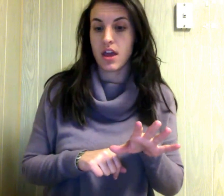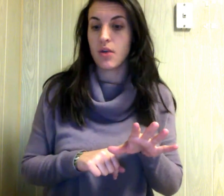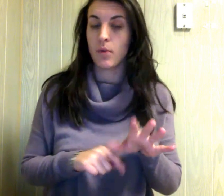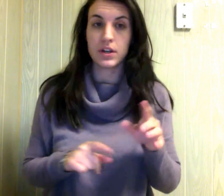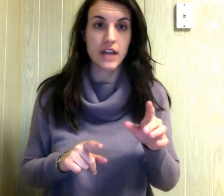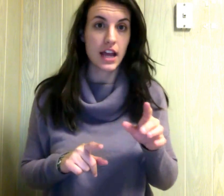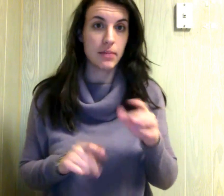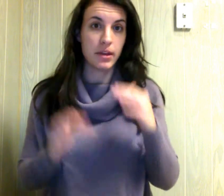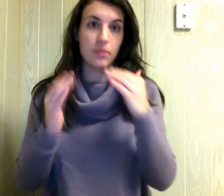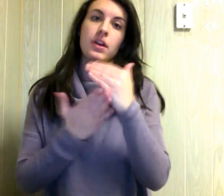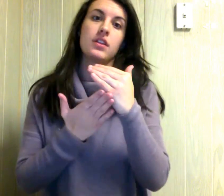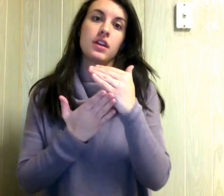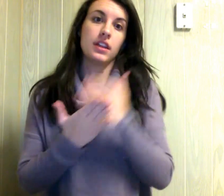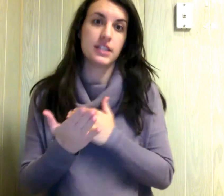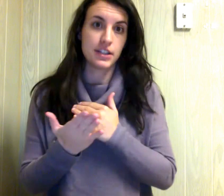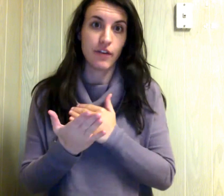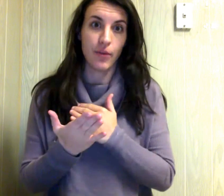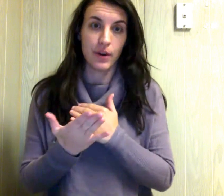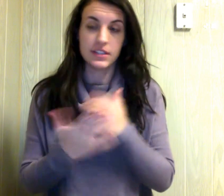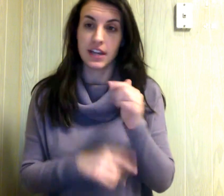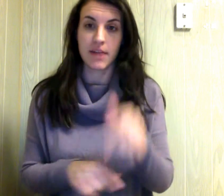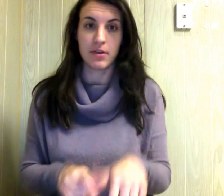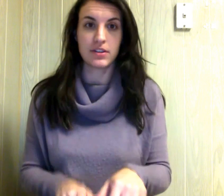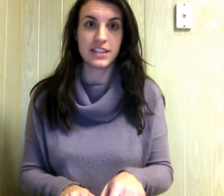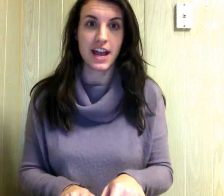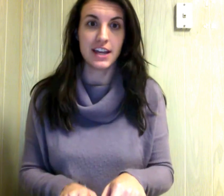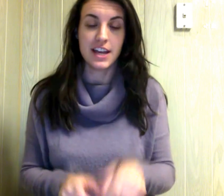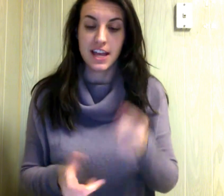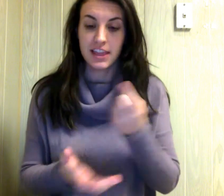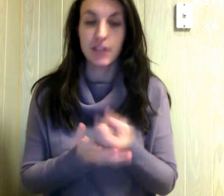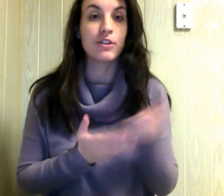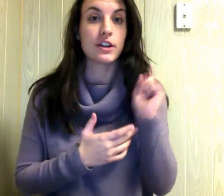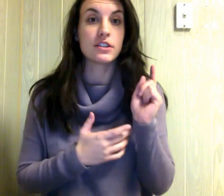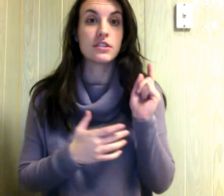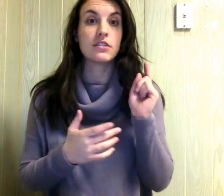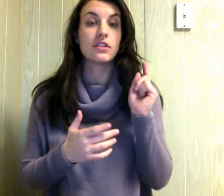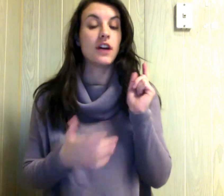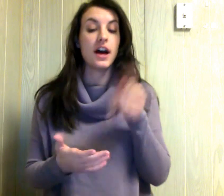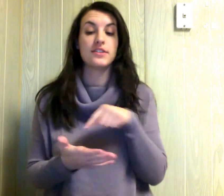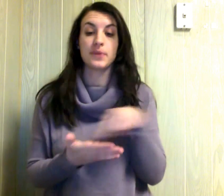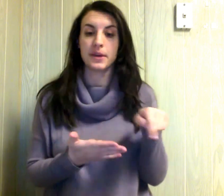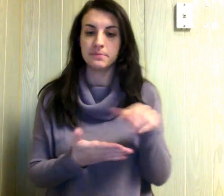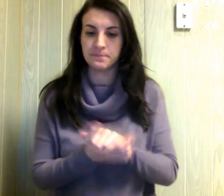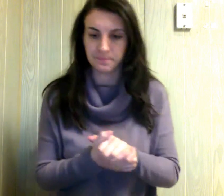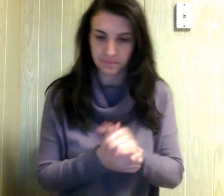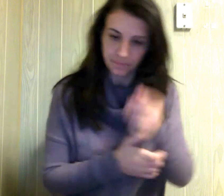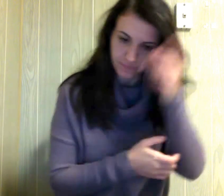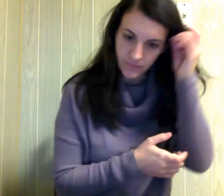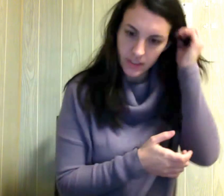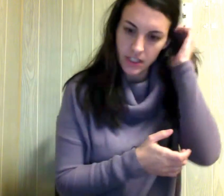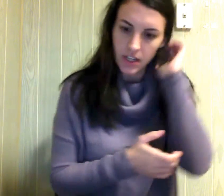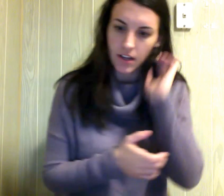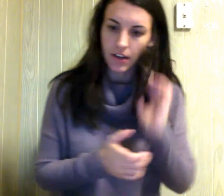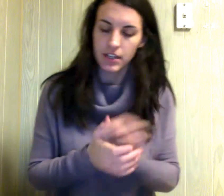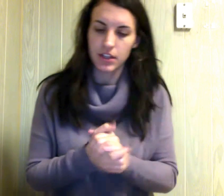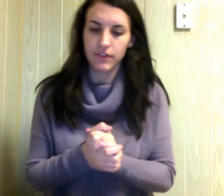Word document with a list of all the words that I'm going to sign that you learned this week. Okay, so the first